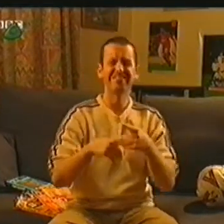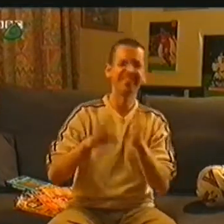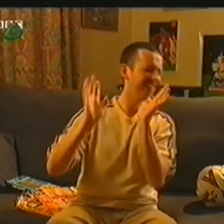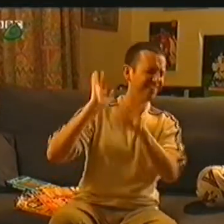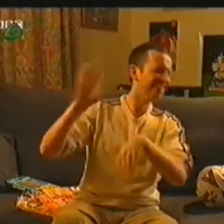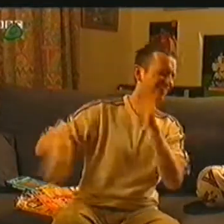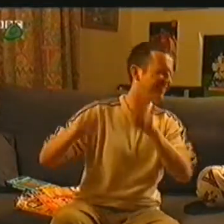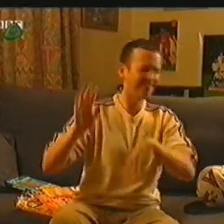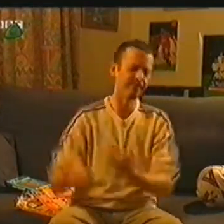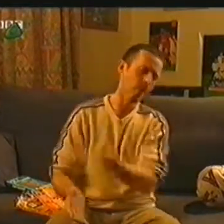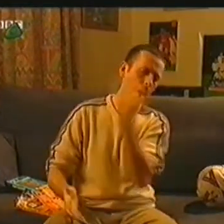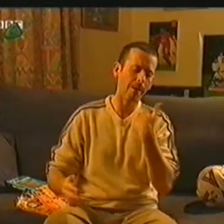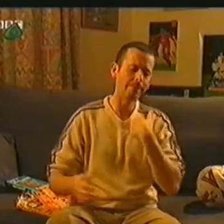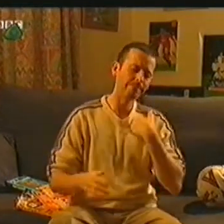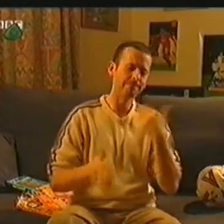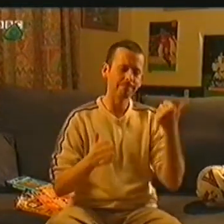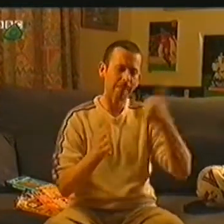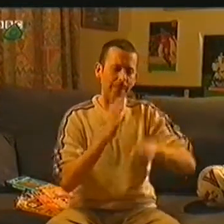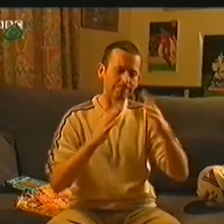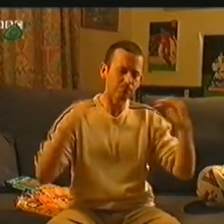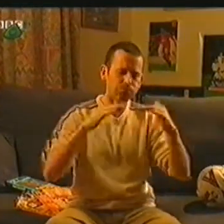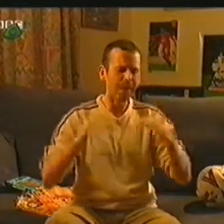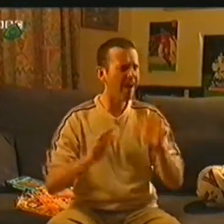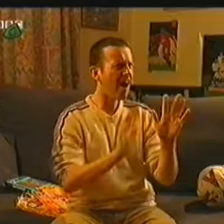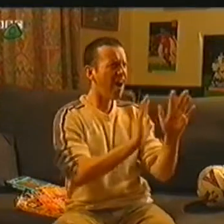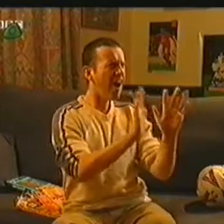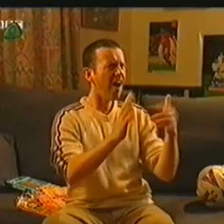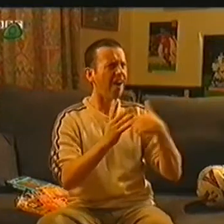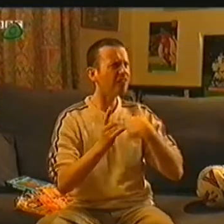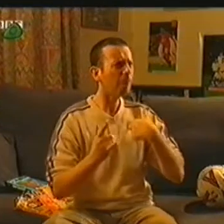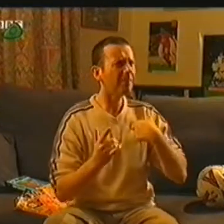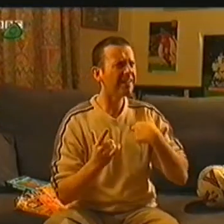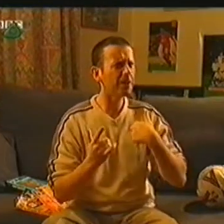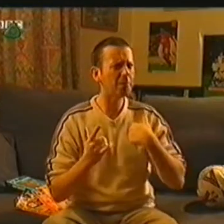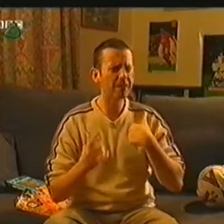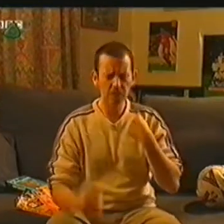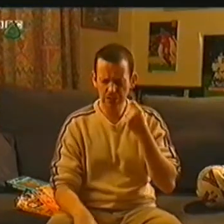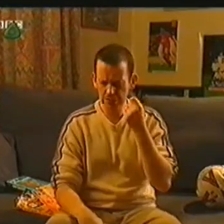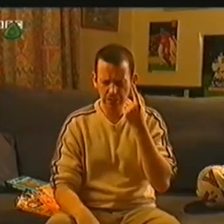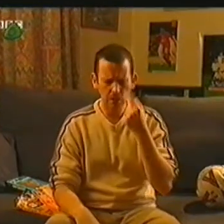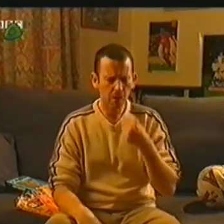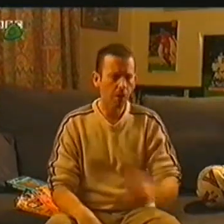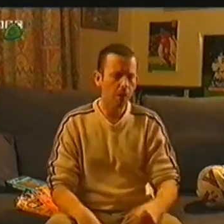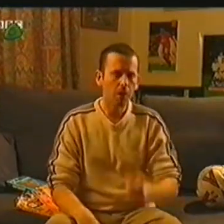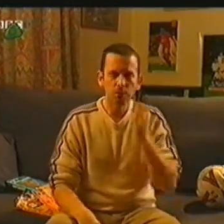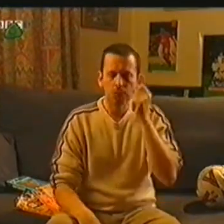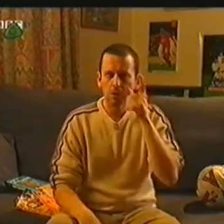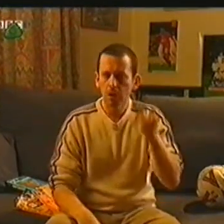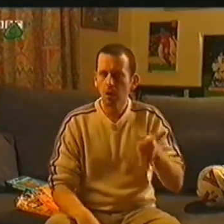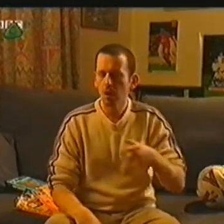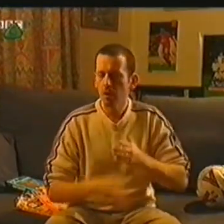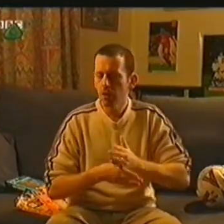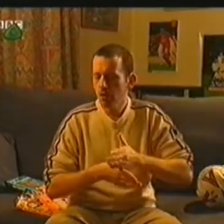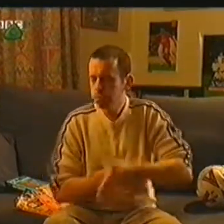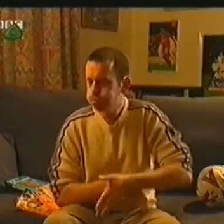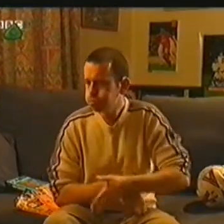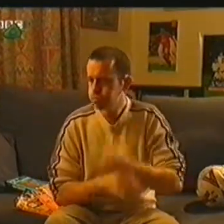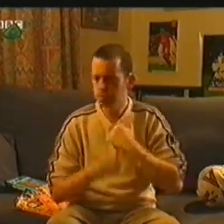Josh gasped in the cold air and felt it as hard as glass in his lungs. He couldn't finish his sentence before everyone was in position and the ball was